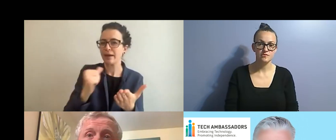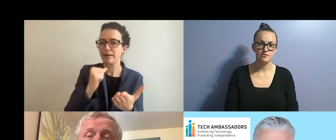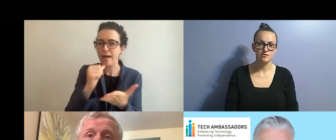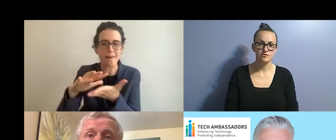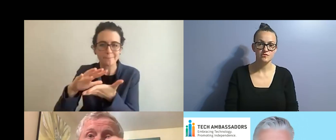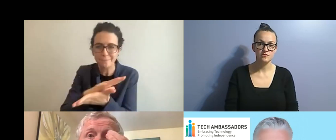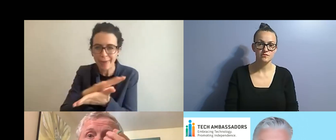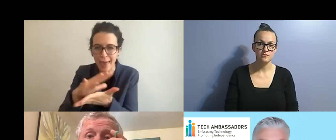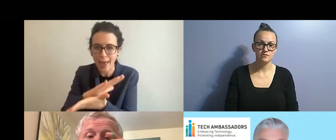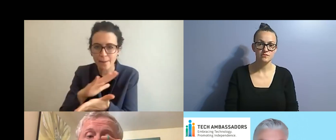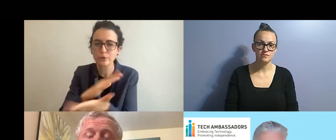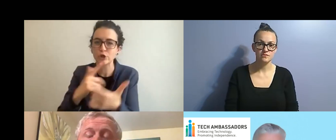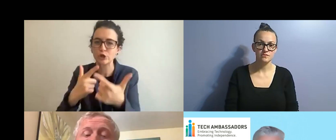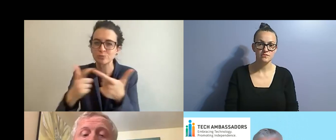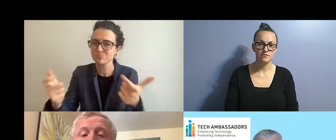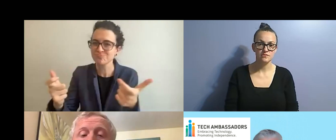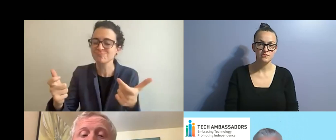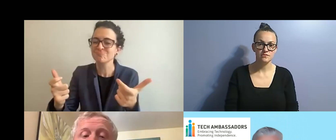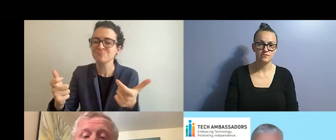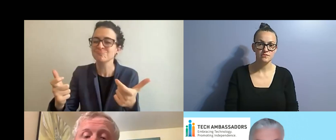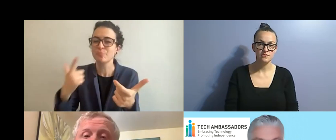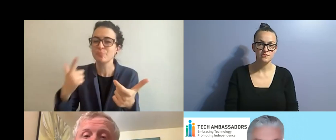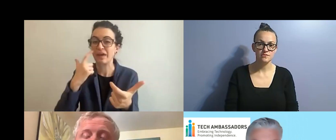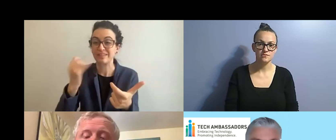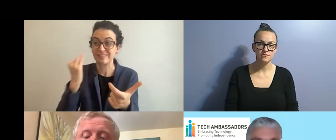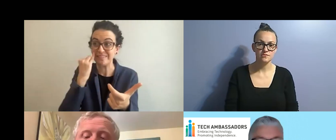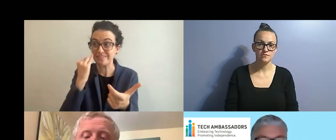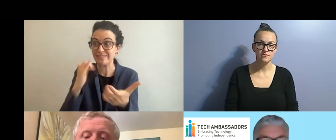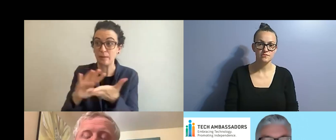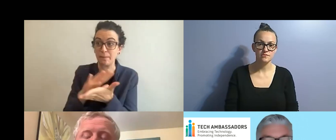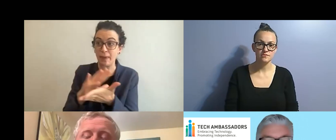be usable anymore. But the